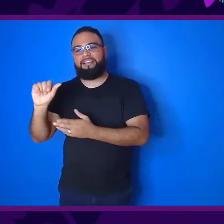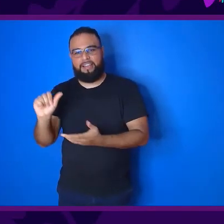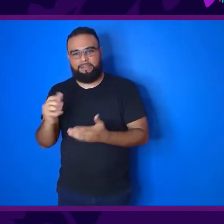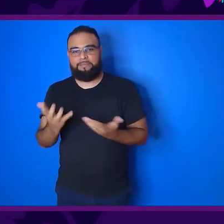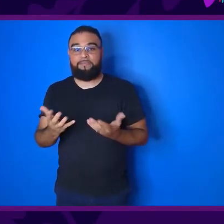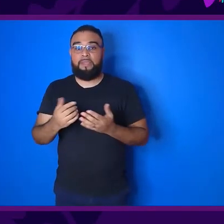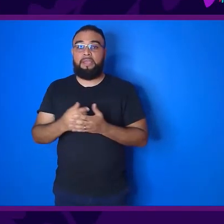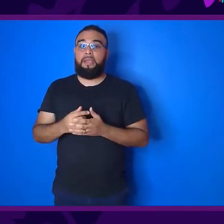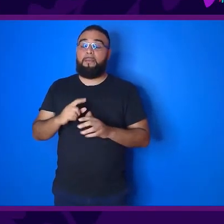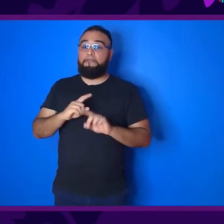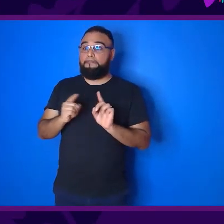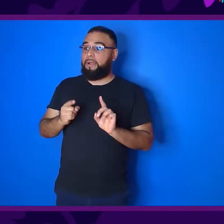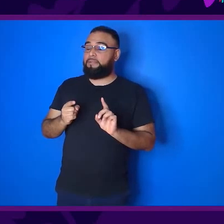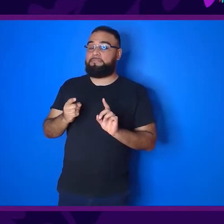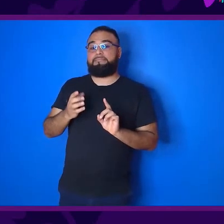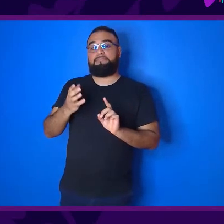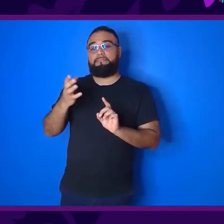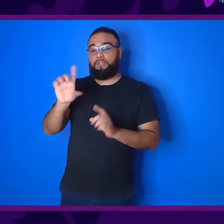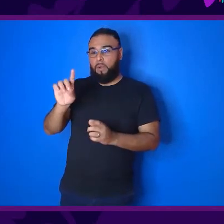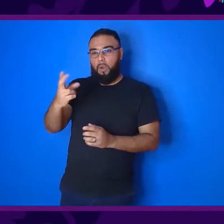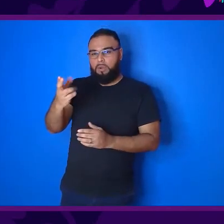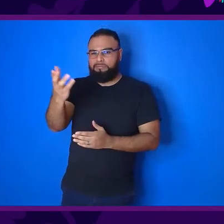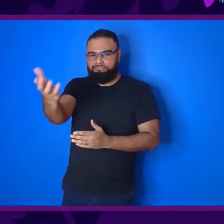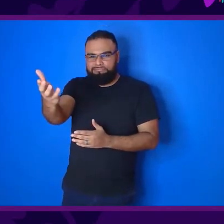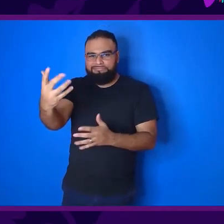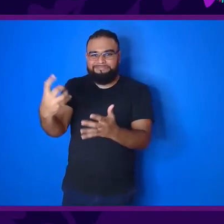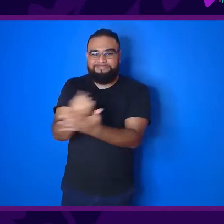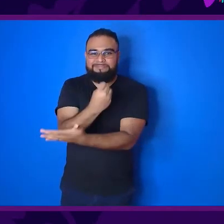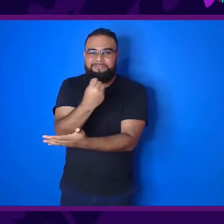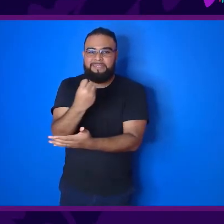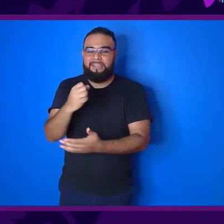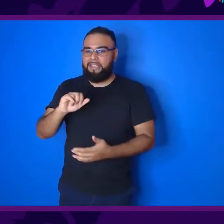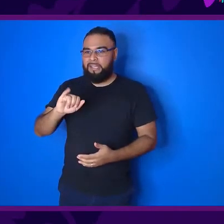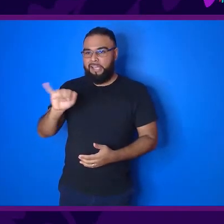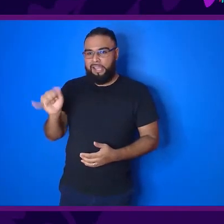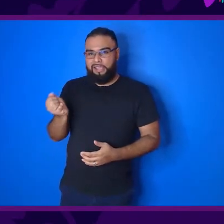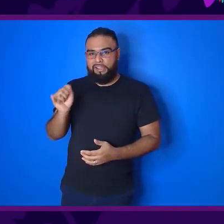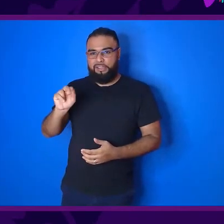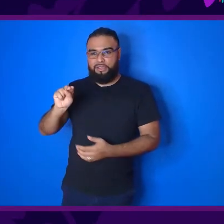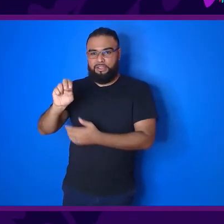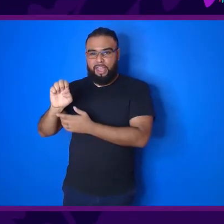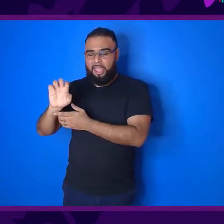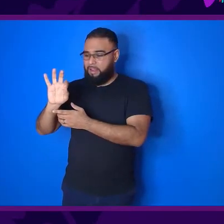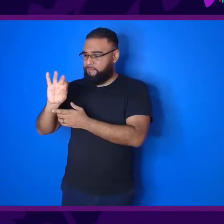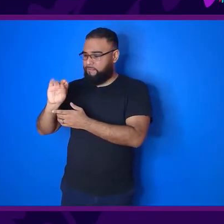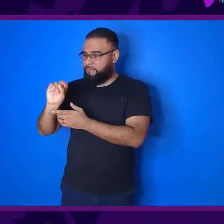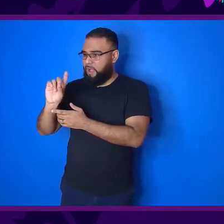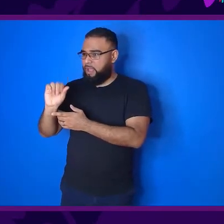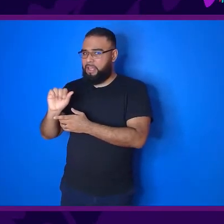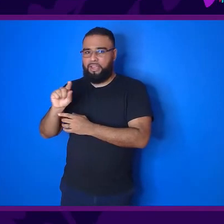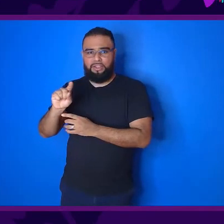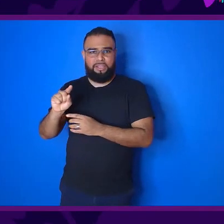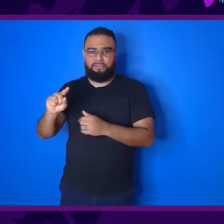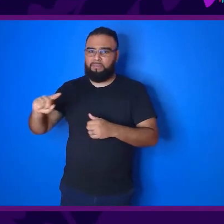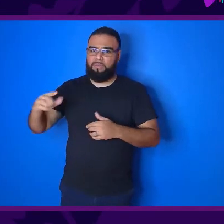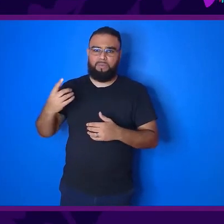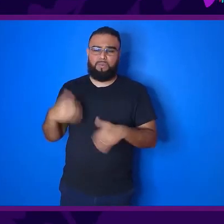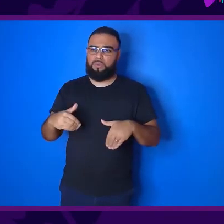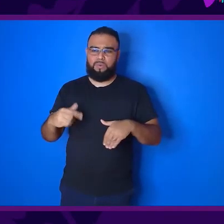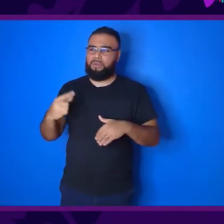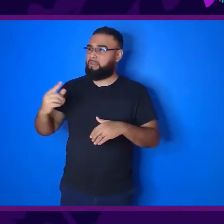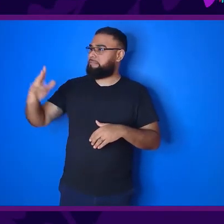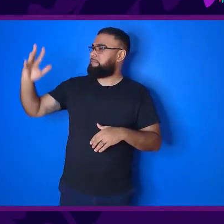describe to me, like, Jane Fonda is actually one of the earlier supporters of the Dolores Huerta Foundation, correct?